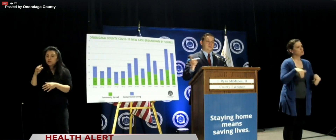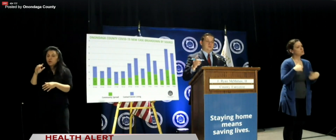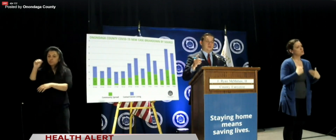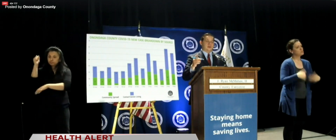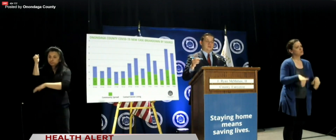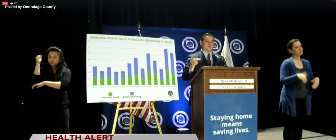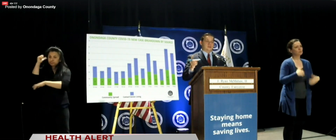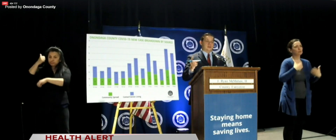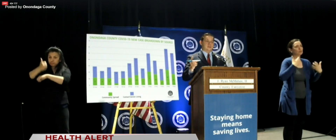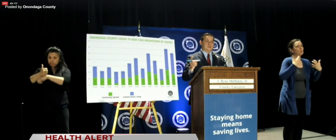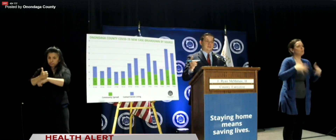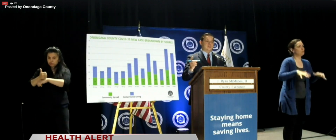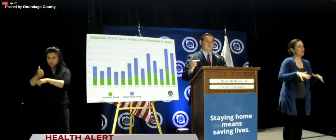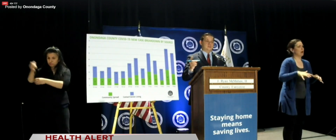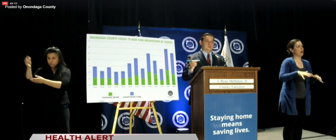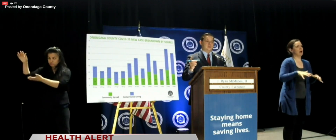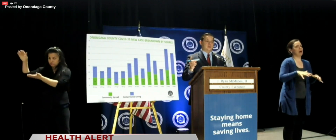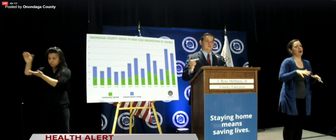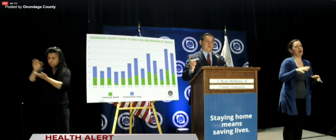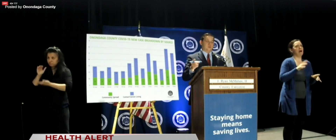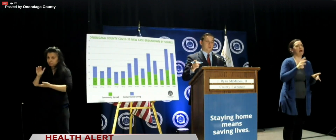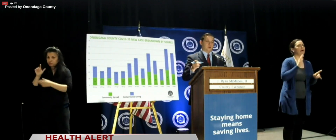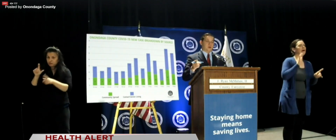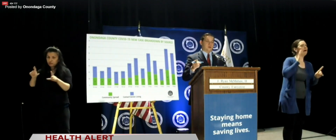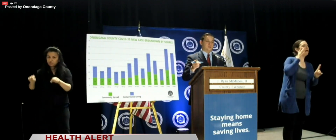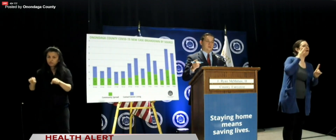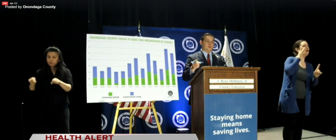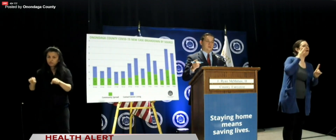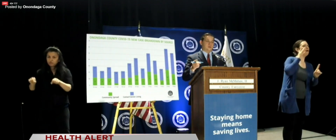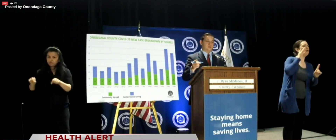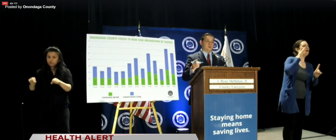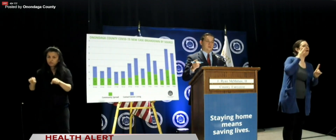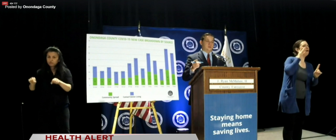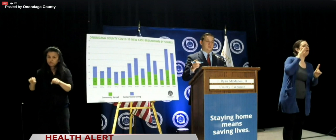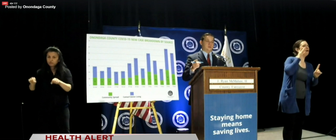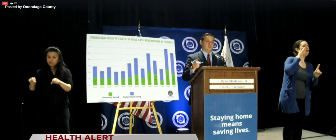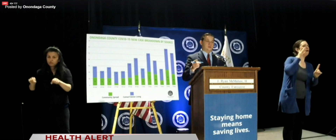you know, in 2019 or in February or January,